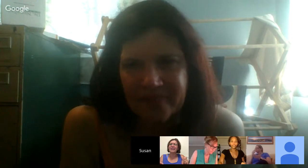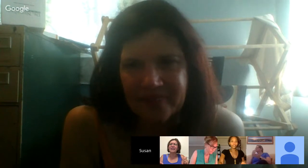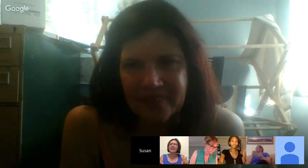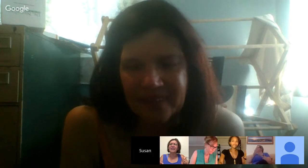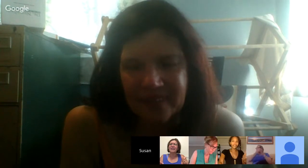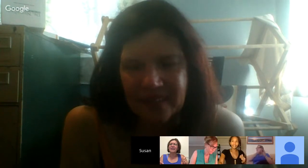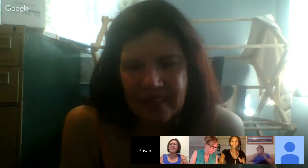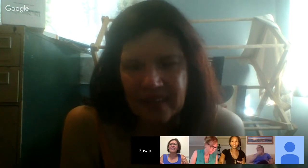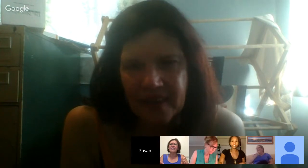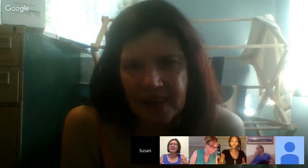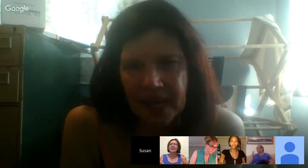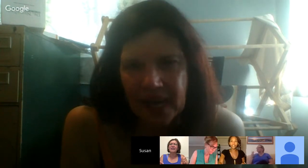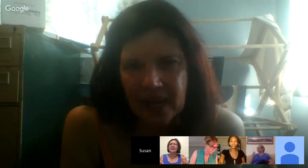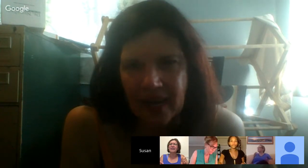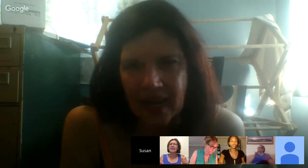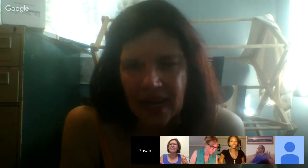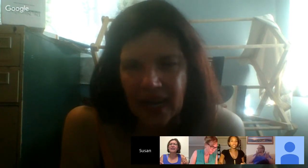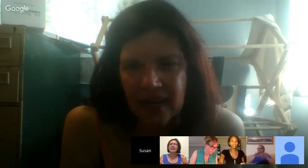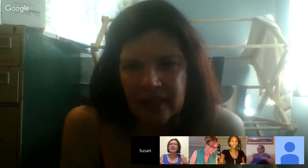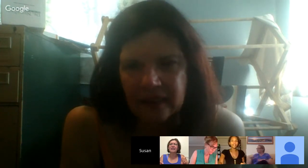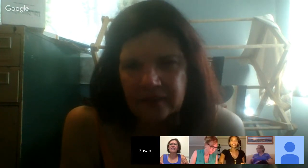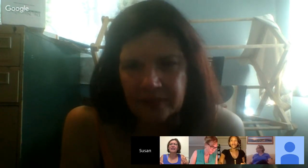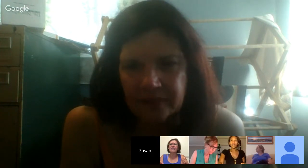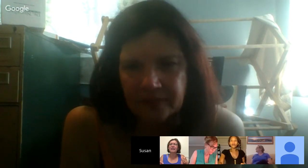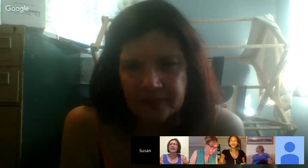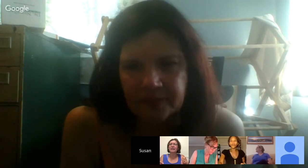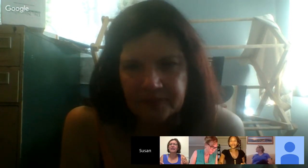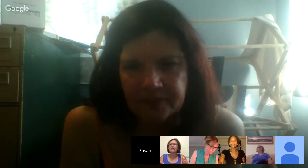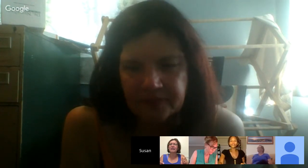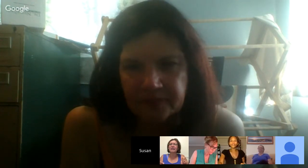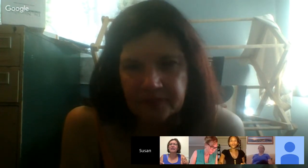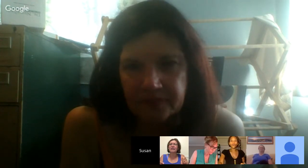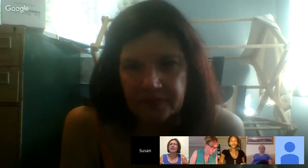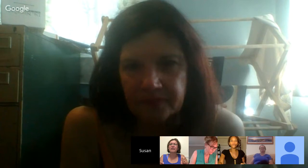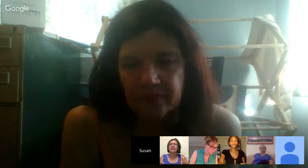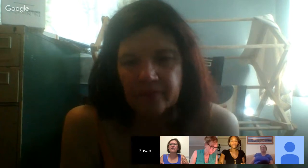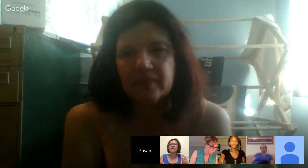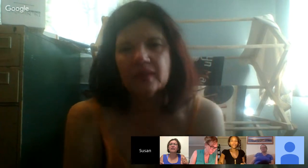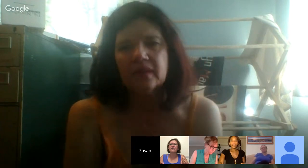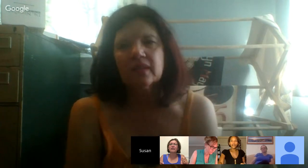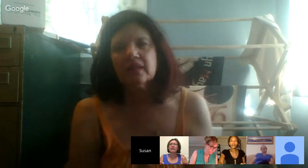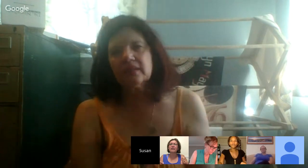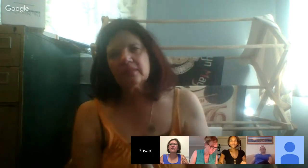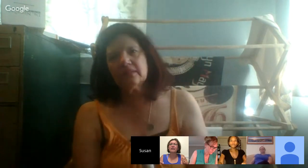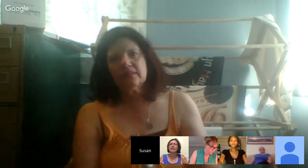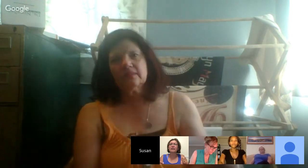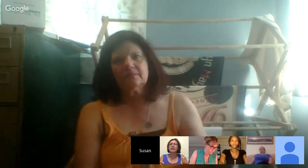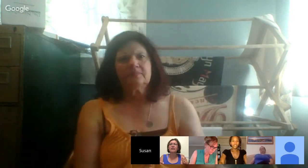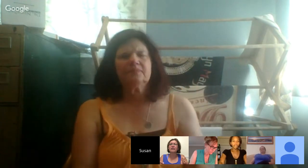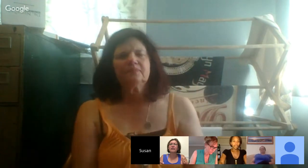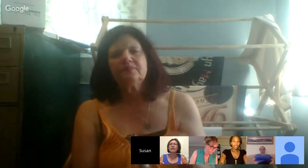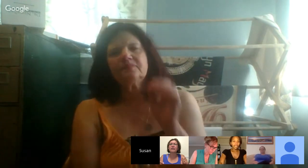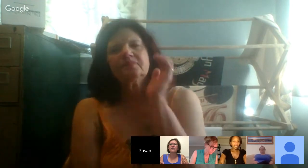of issue. I can't resolve it right now, unfortunately. Okay, so